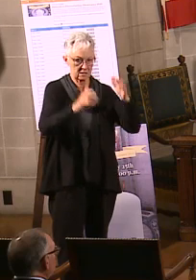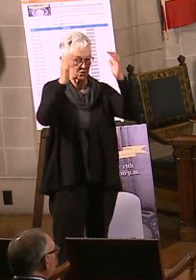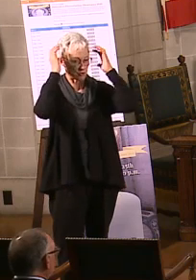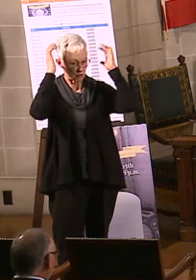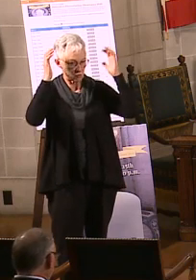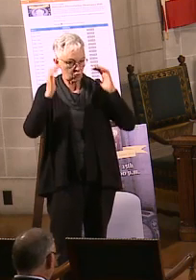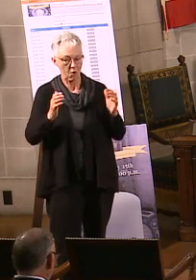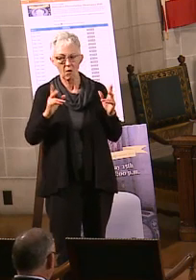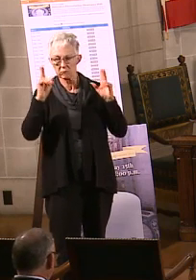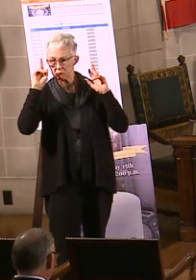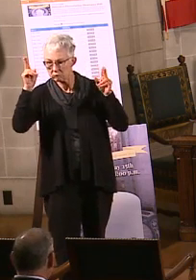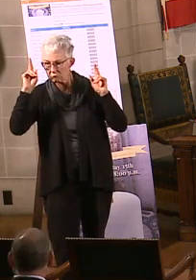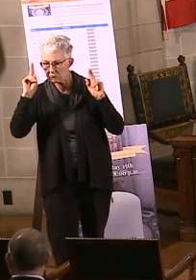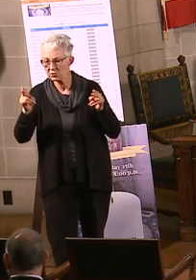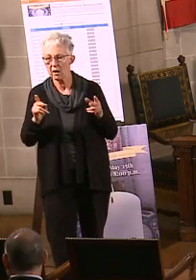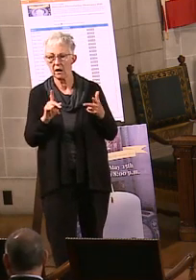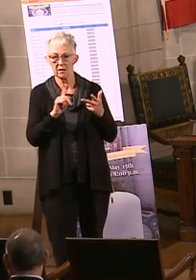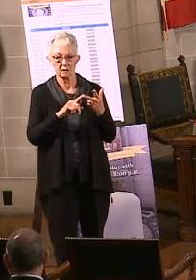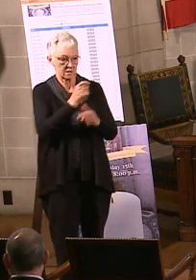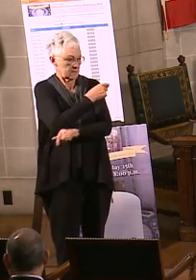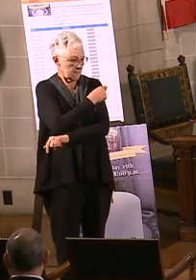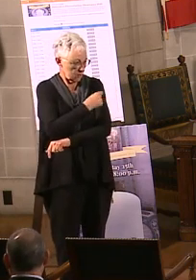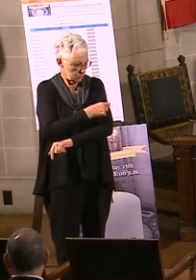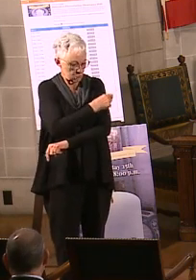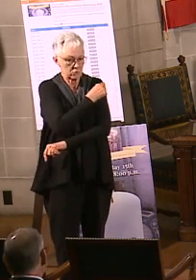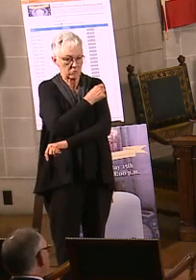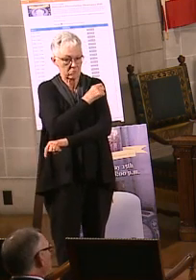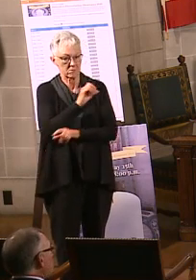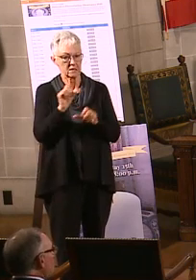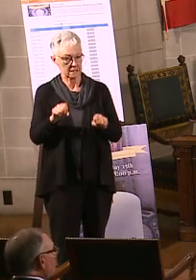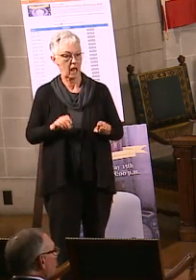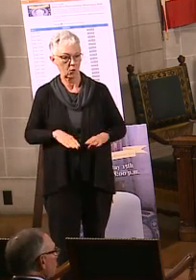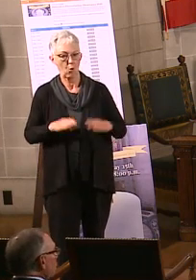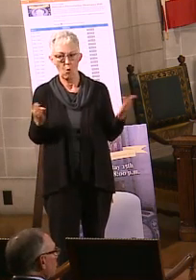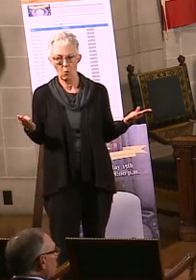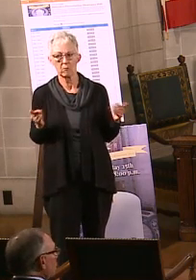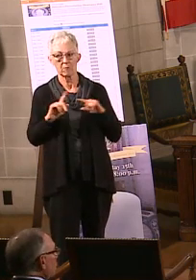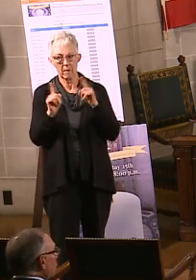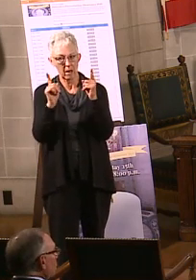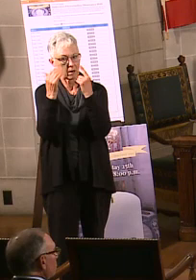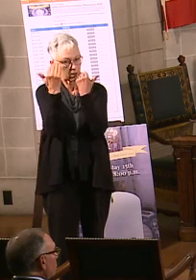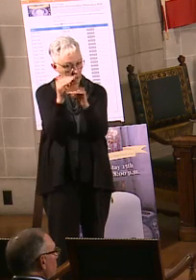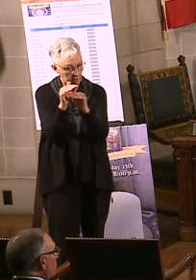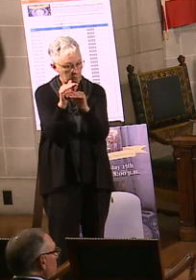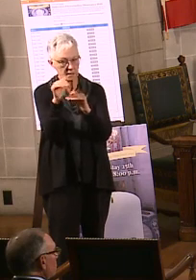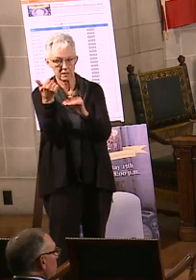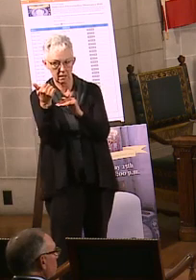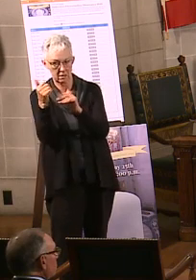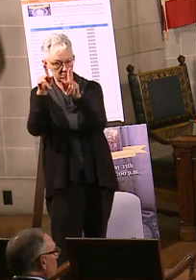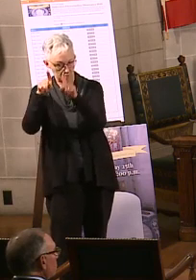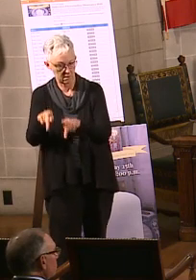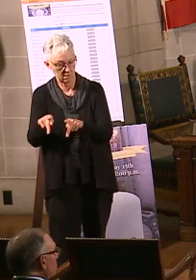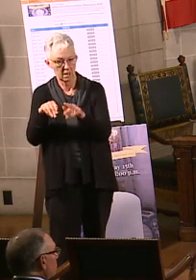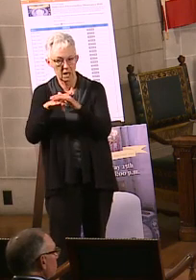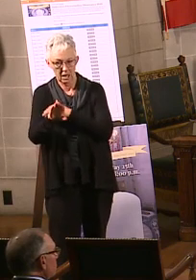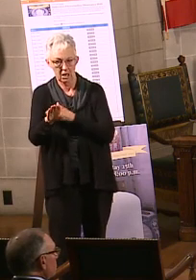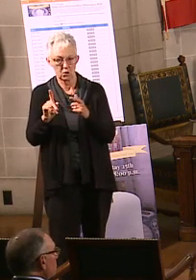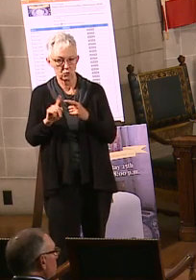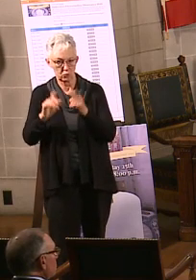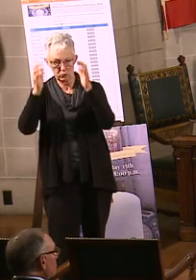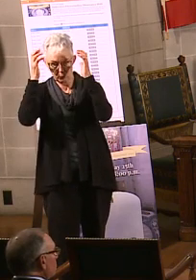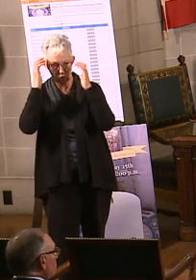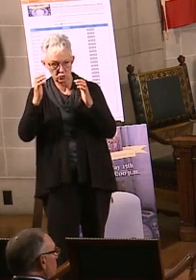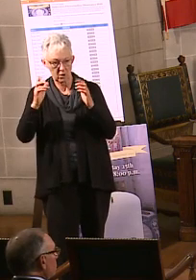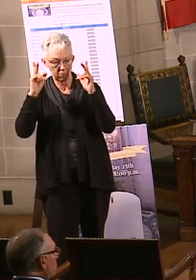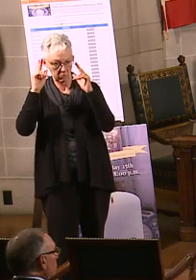parlors, massage therapy, all operating back underneath, again, the 10-person rule with the restrictions and so forth. The light blue ones